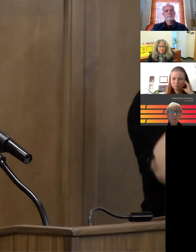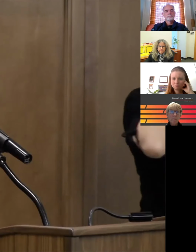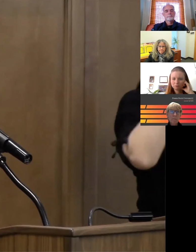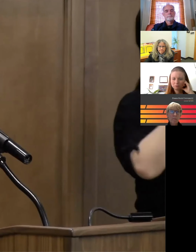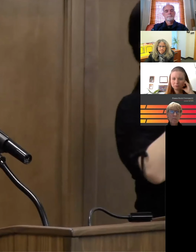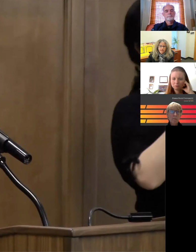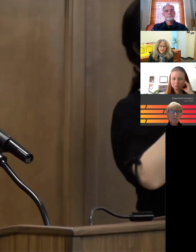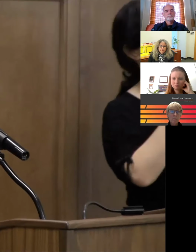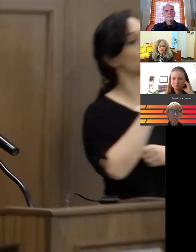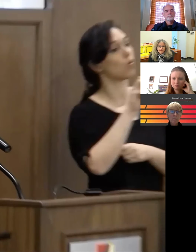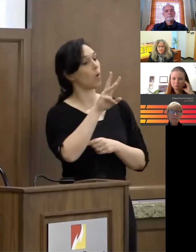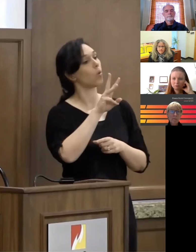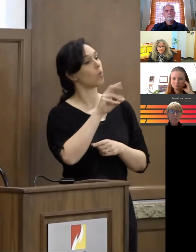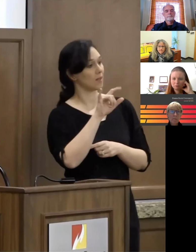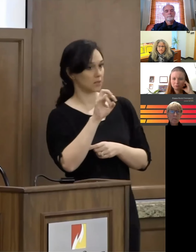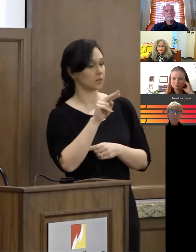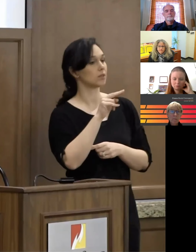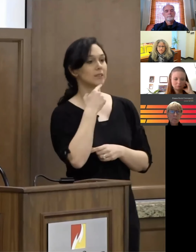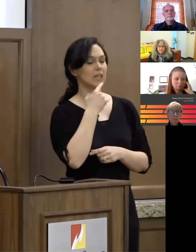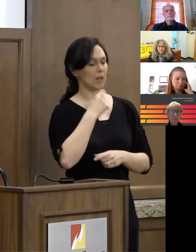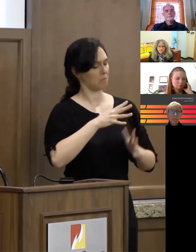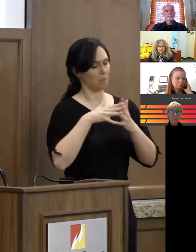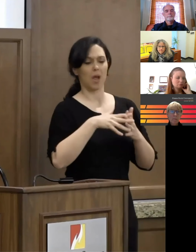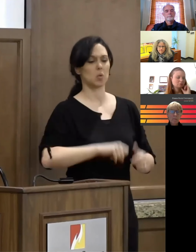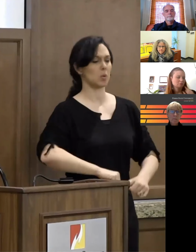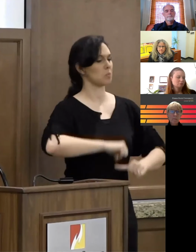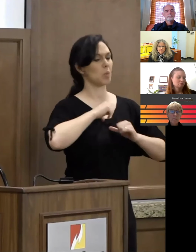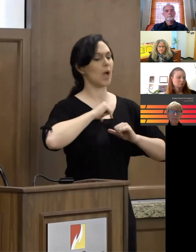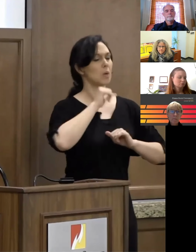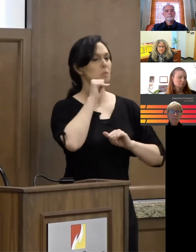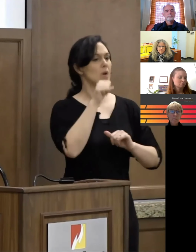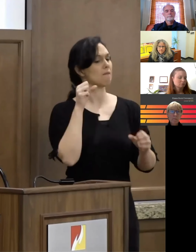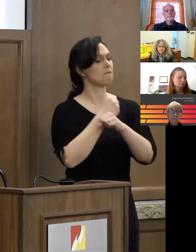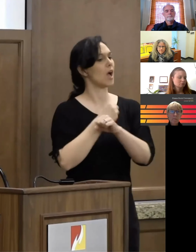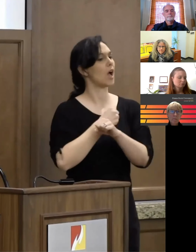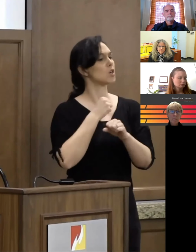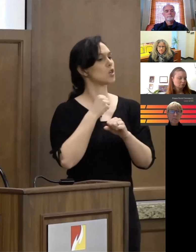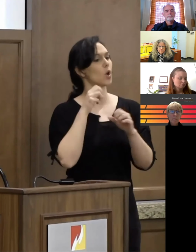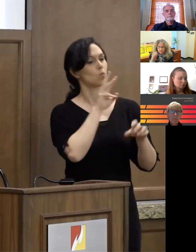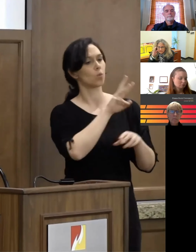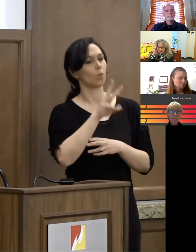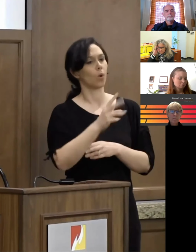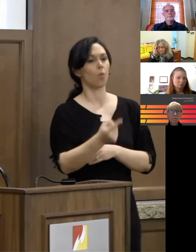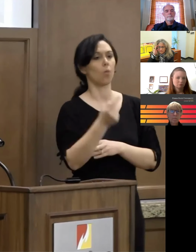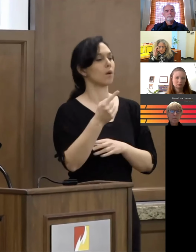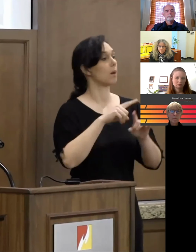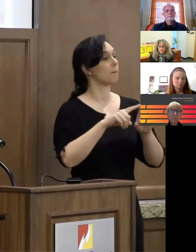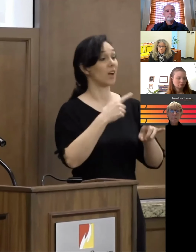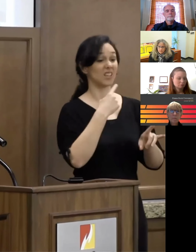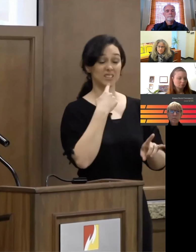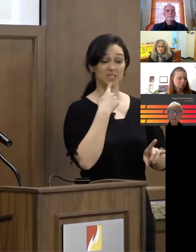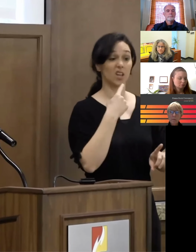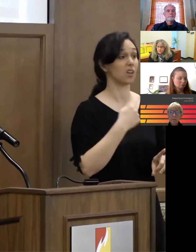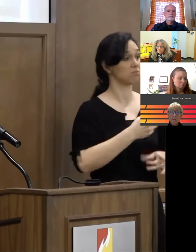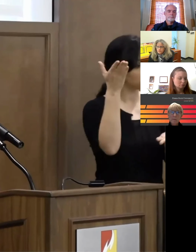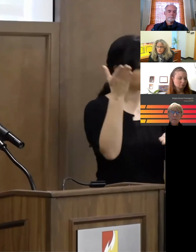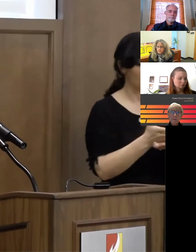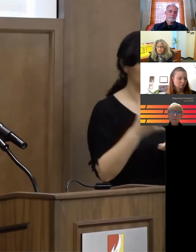that America is too proud to fight in World War I, but he demanded an end to attacks on passenger ships.